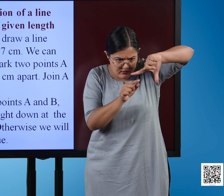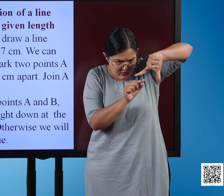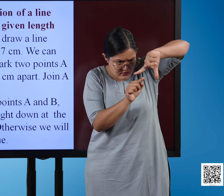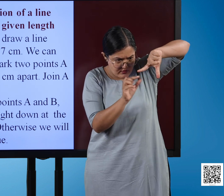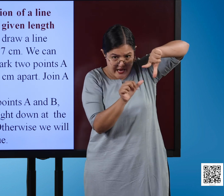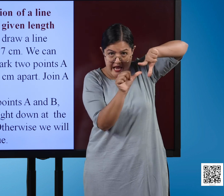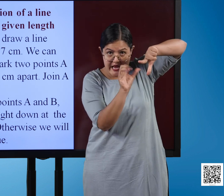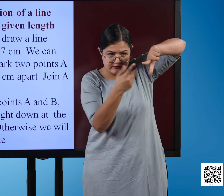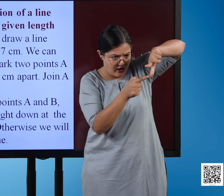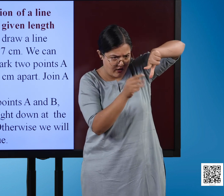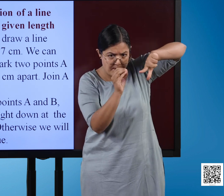incorrect value.